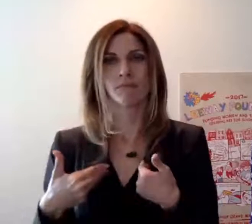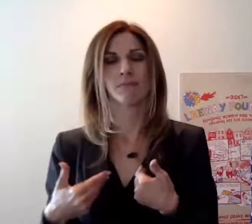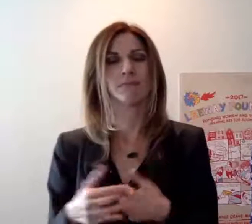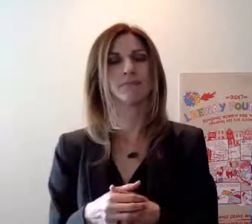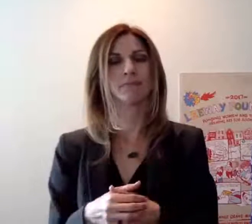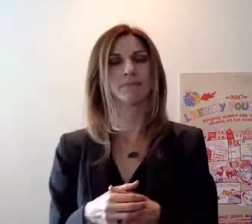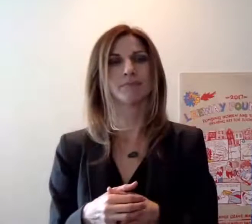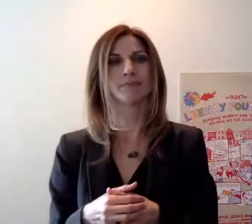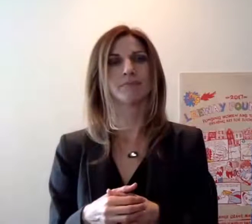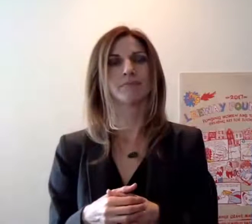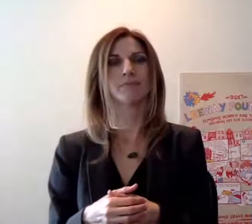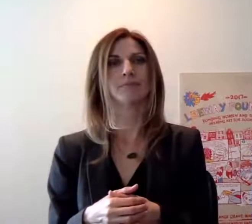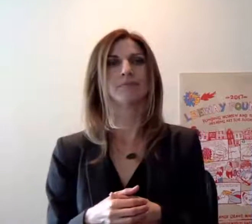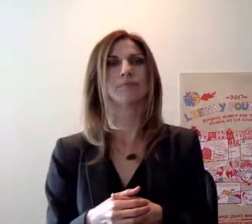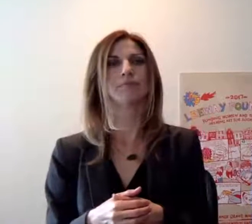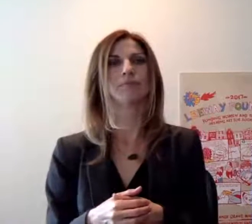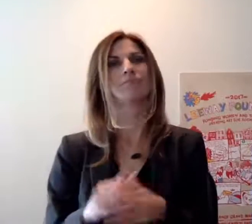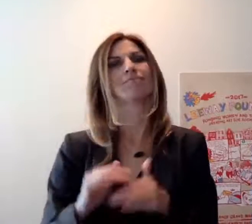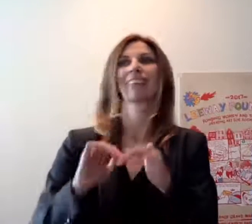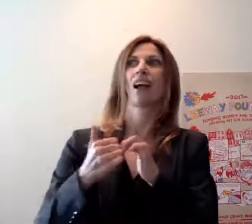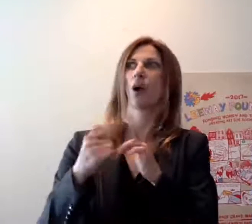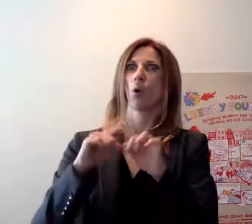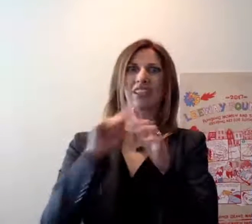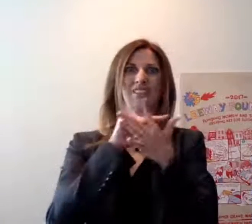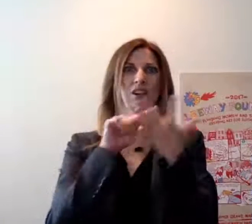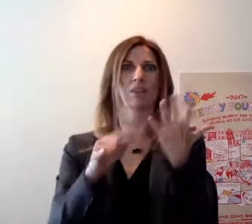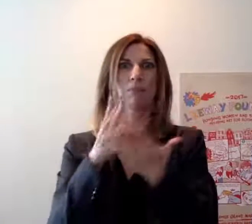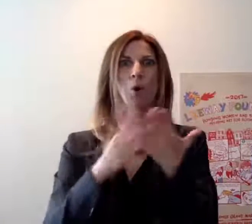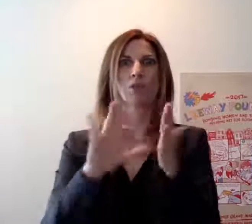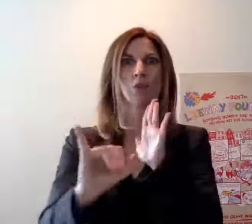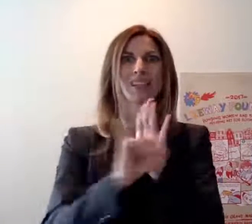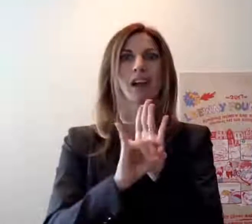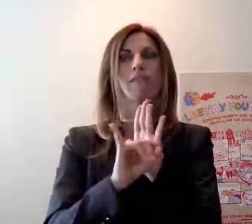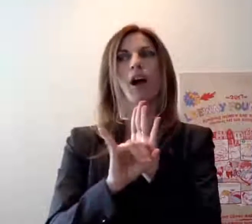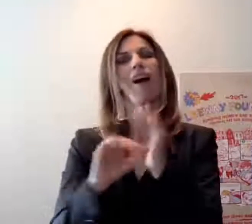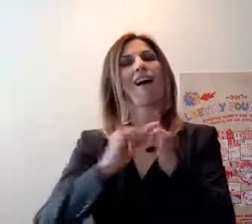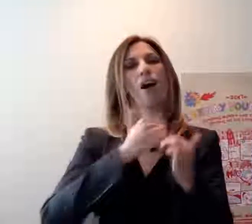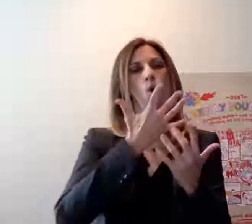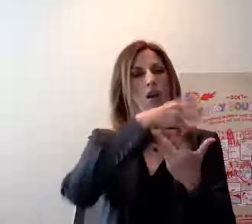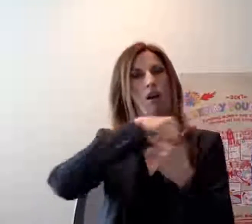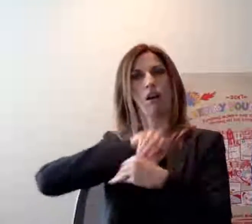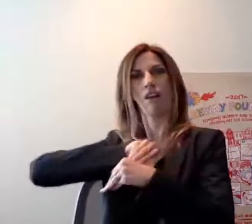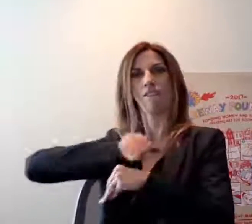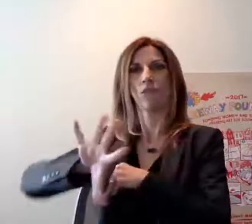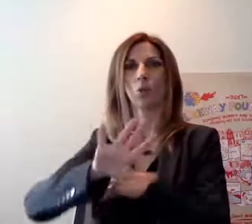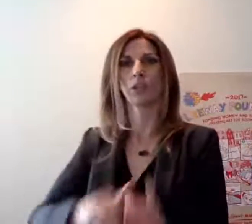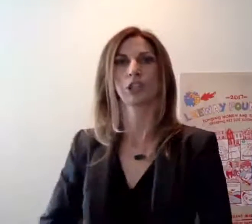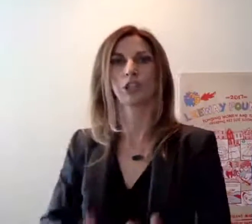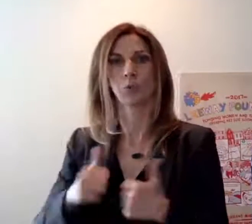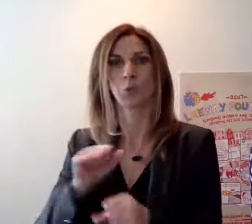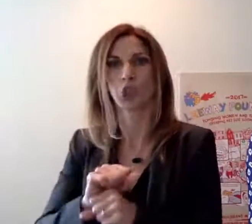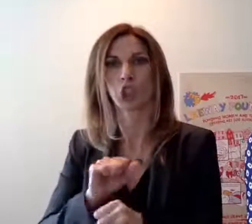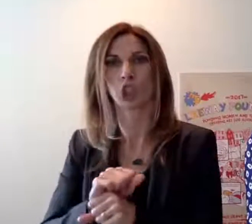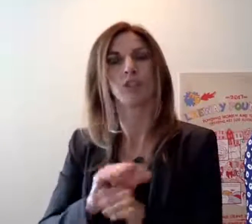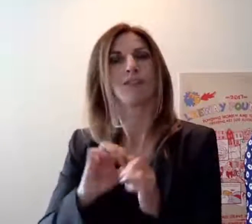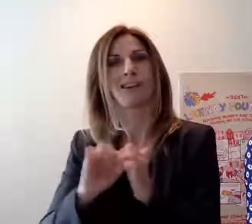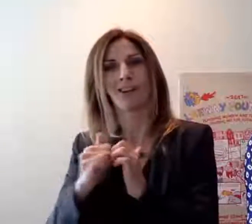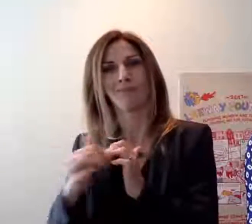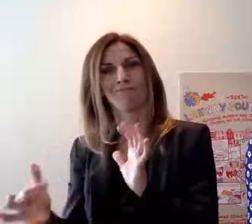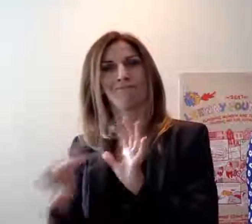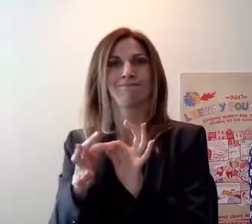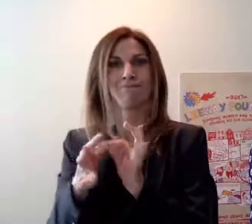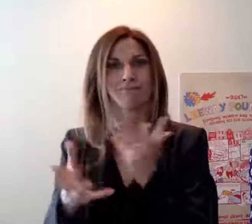and as for how it influences your work. Right? So who are you? What are the different aspects of your identity, and how does this connect to your